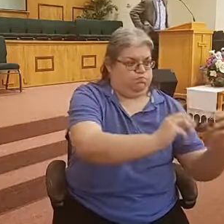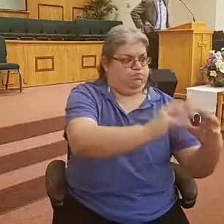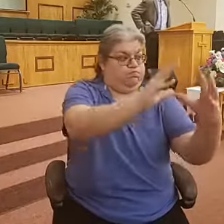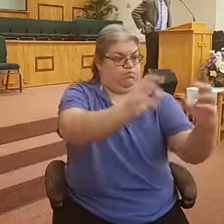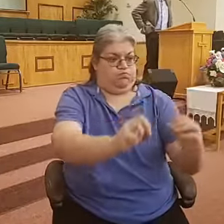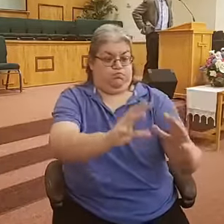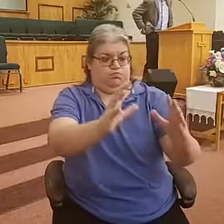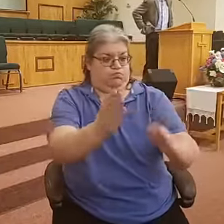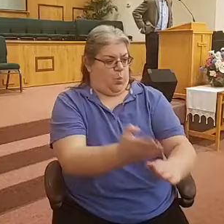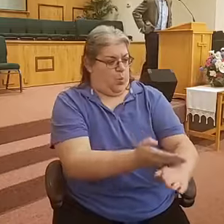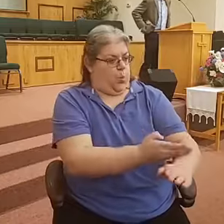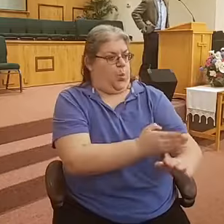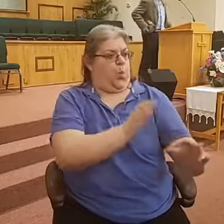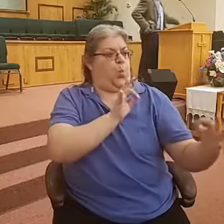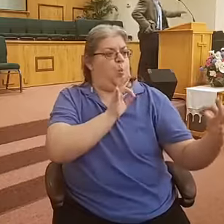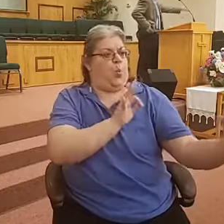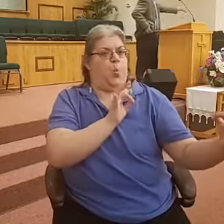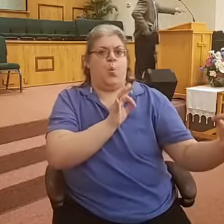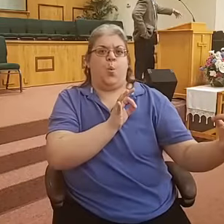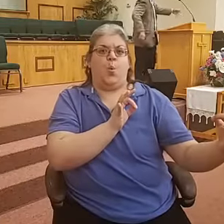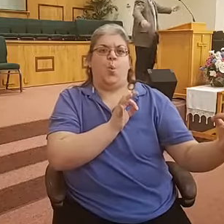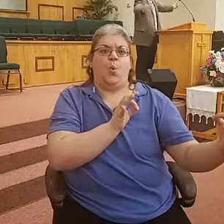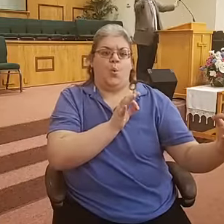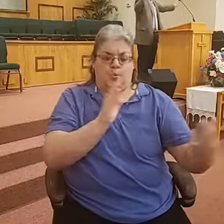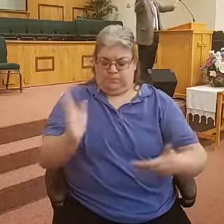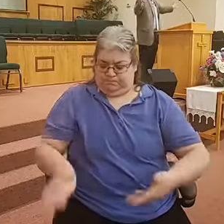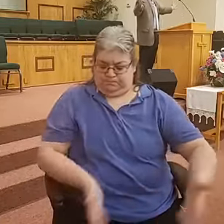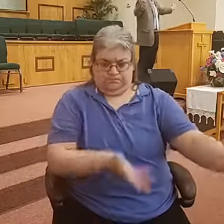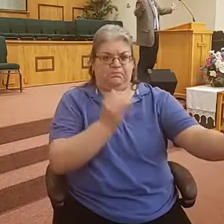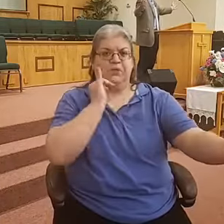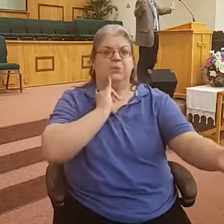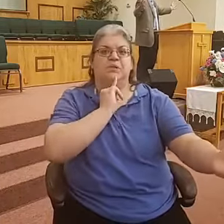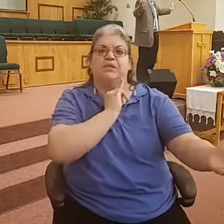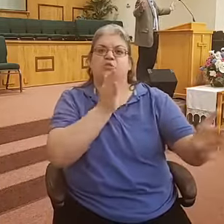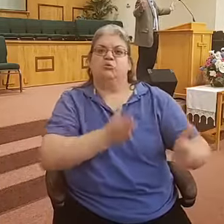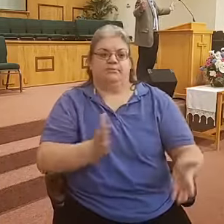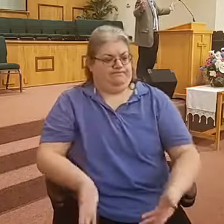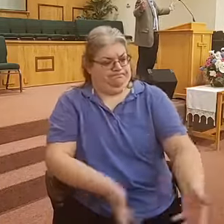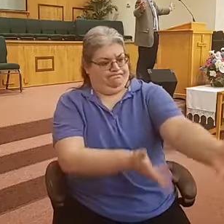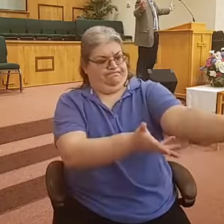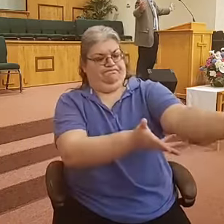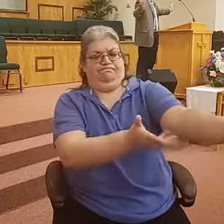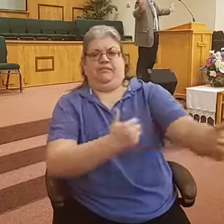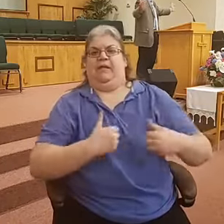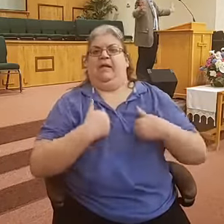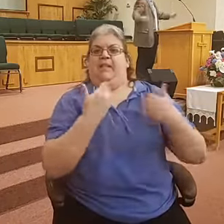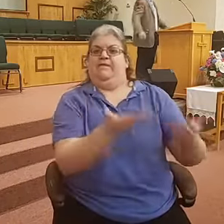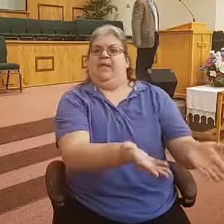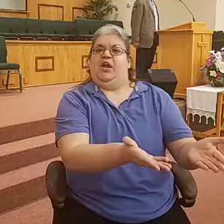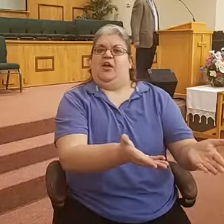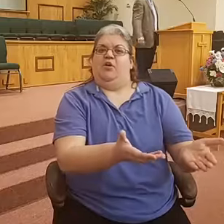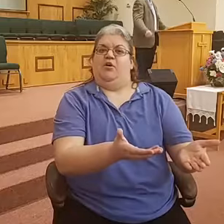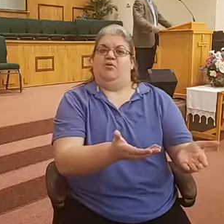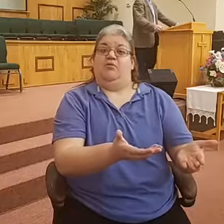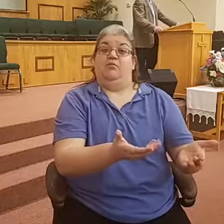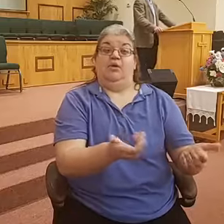there. He had given them to Hiram, and Hiram looked at him and says, he's made nothing to